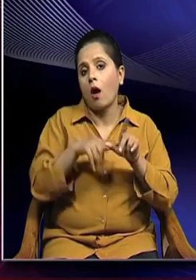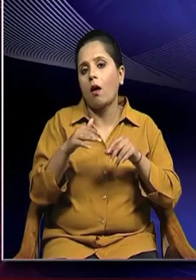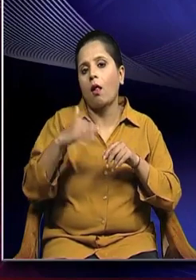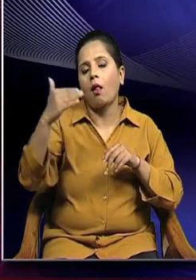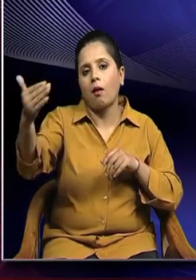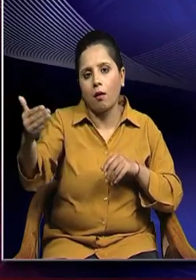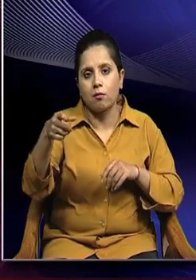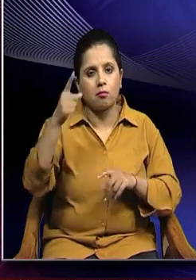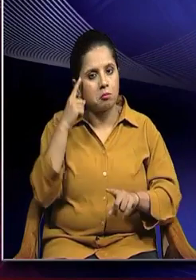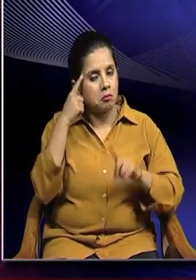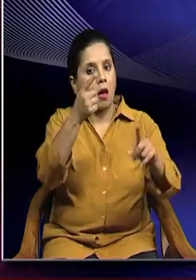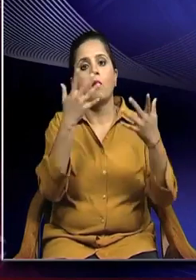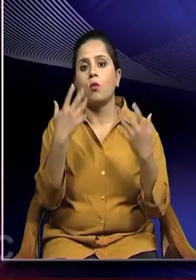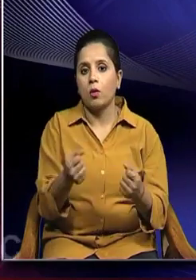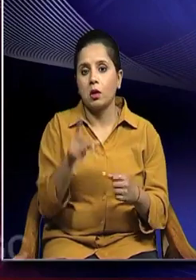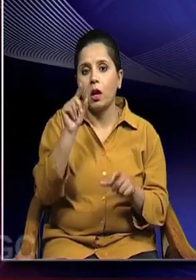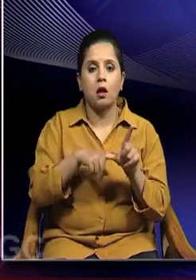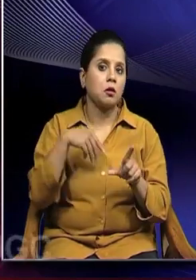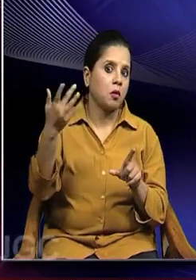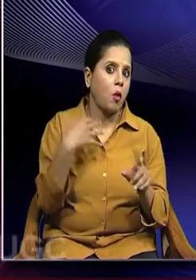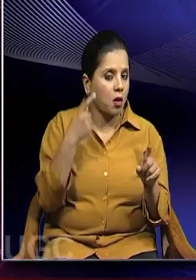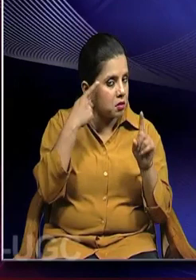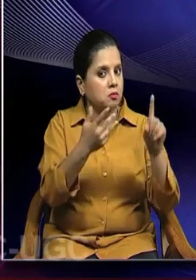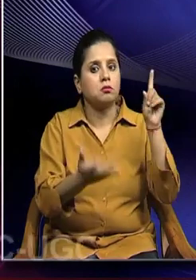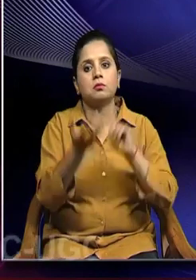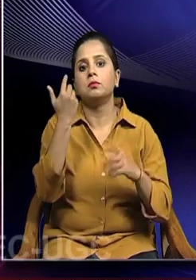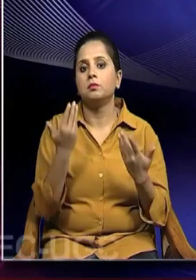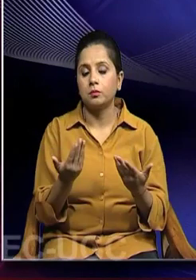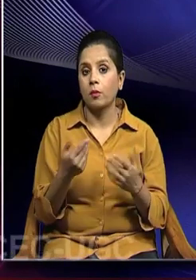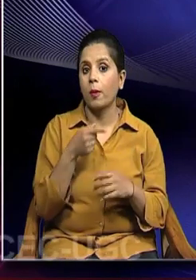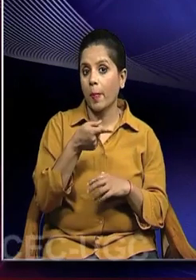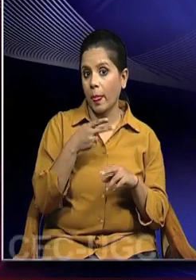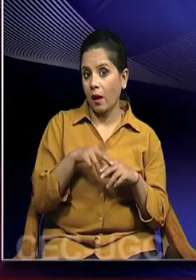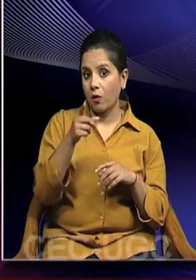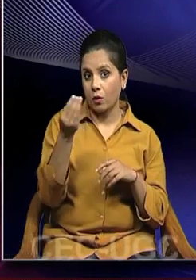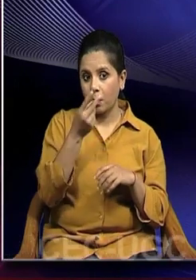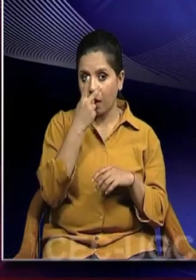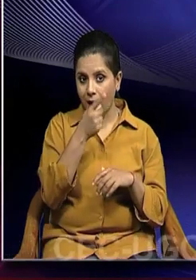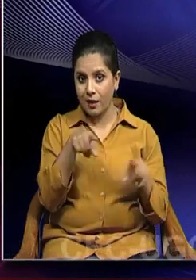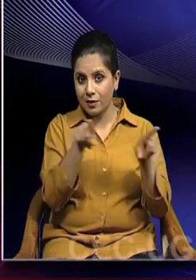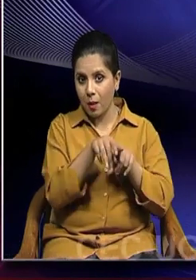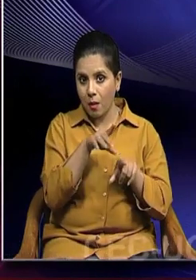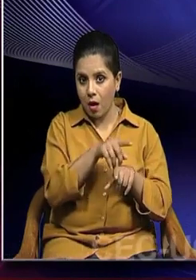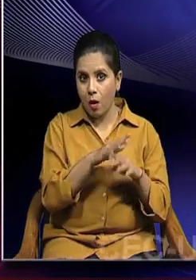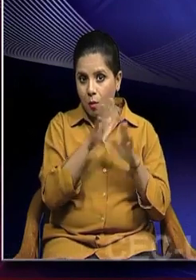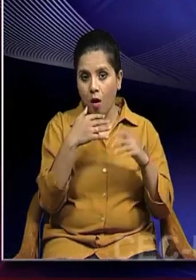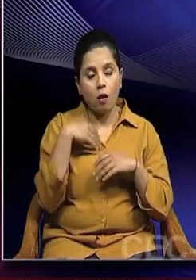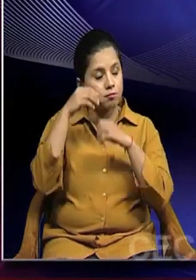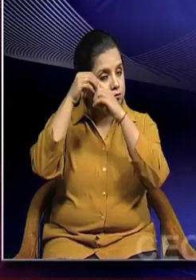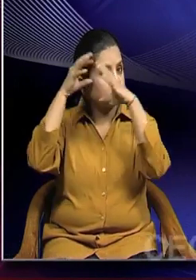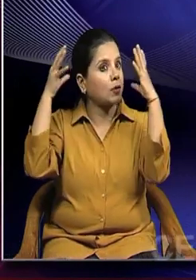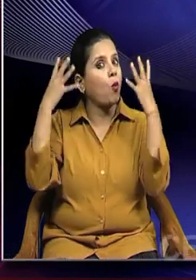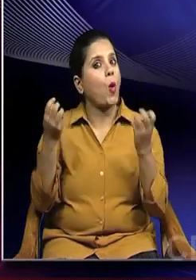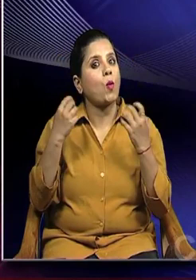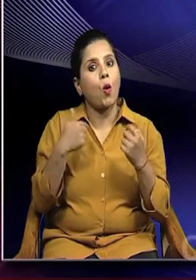this is my target. 10 years down the line, this is my target. So, if you find somebody who is very much ambitious